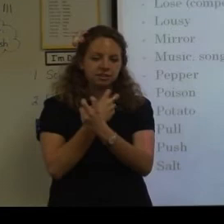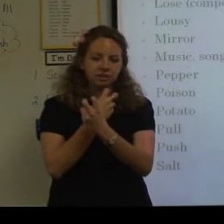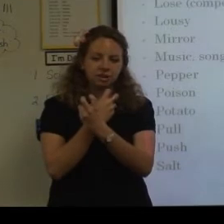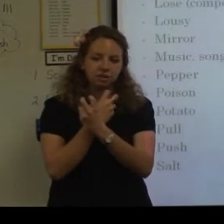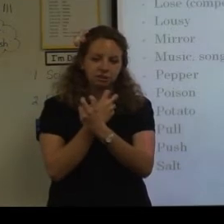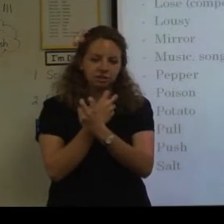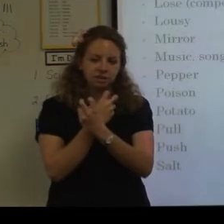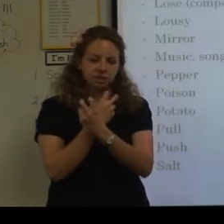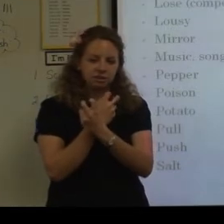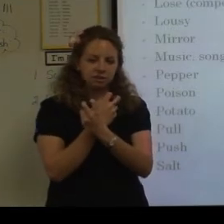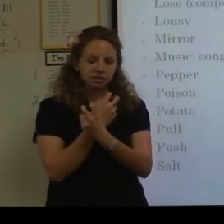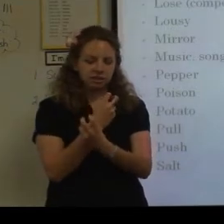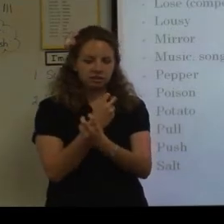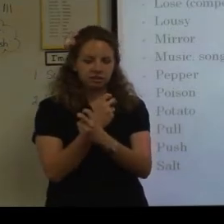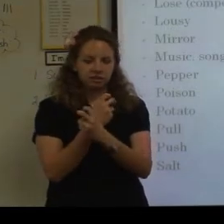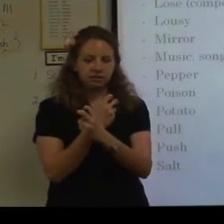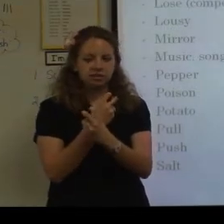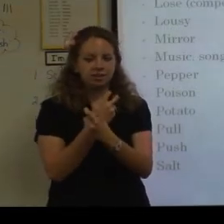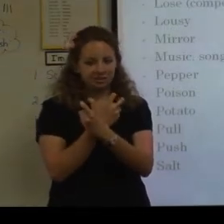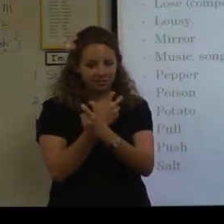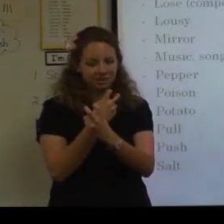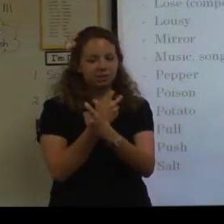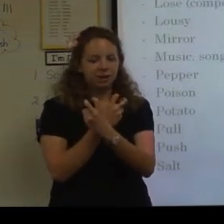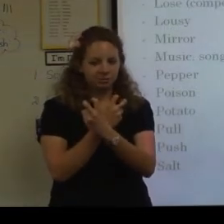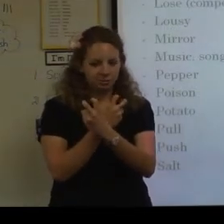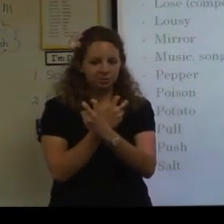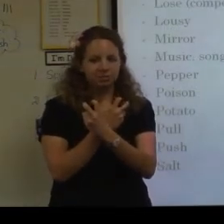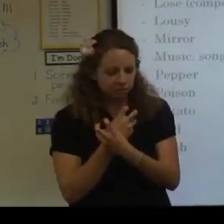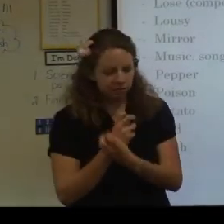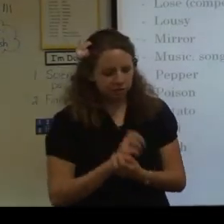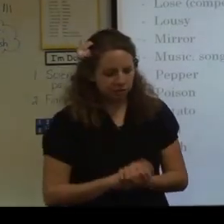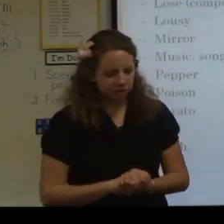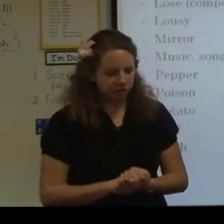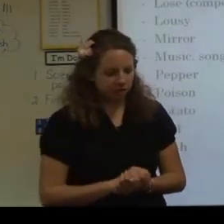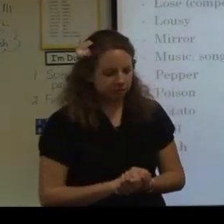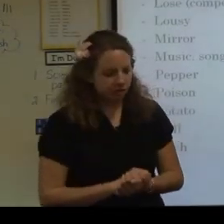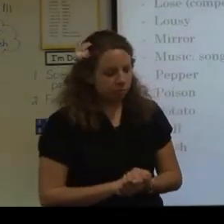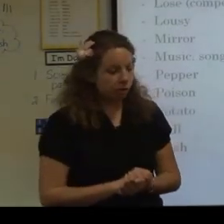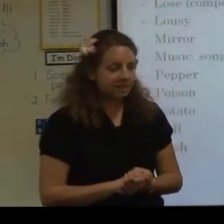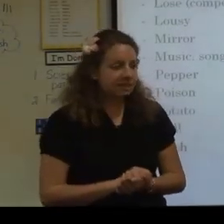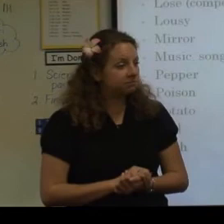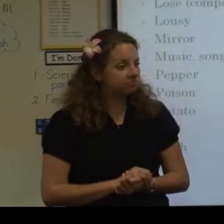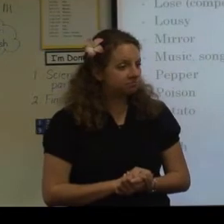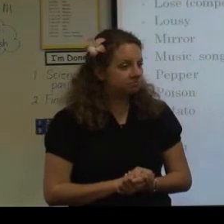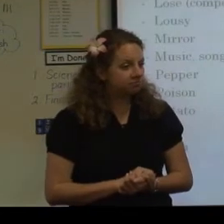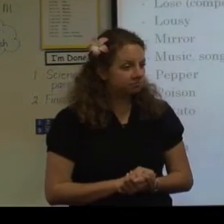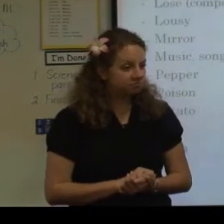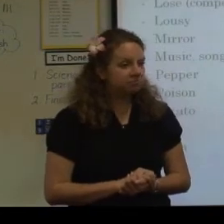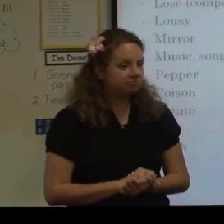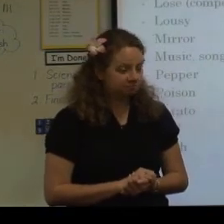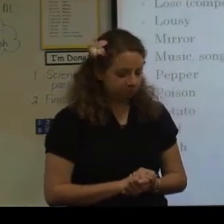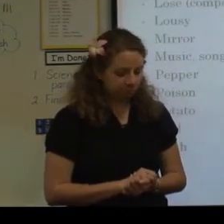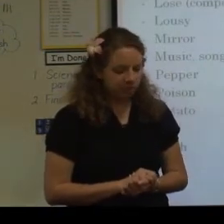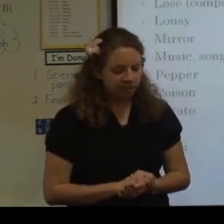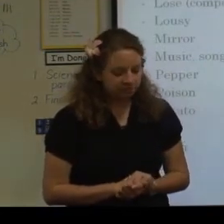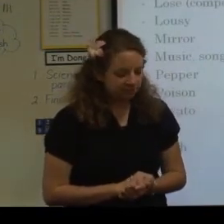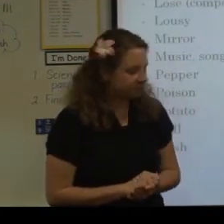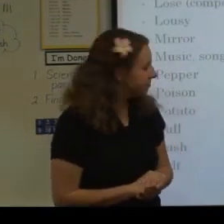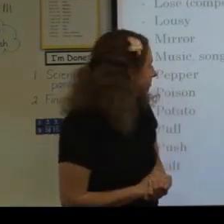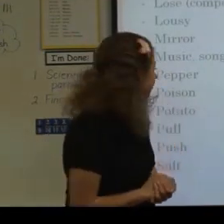that they're using that in the sense Like the cross. of like the crossbones. Which one are you doing? Poison. Oh, boy. Poison.